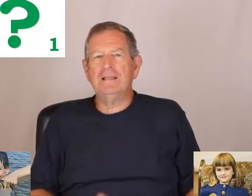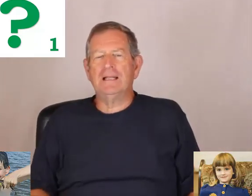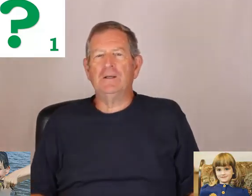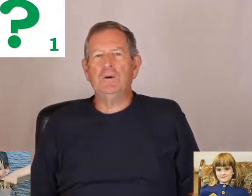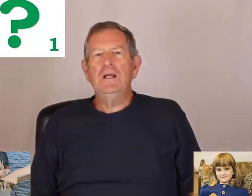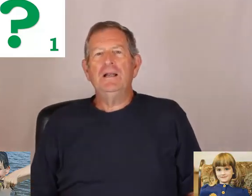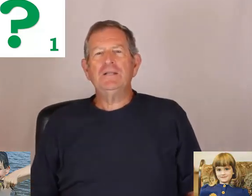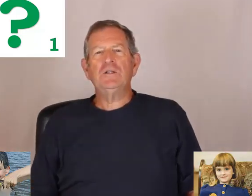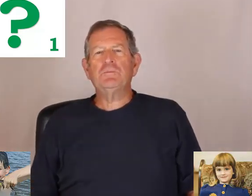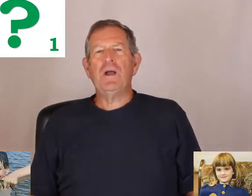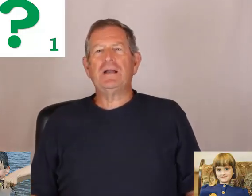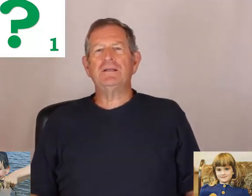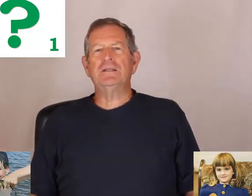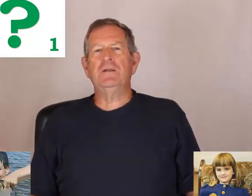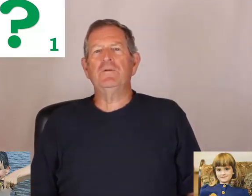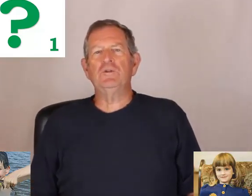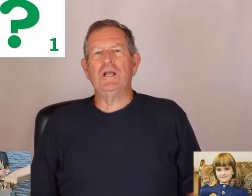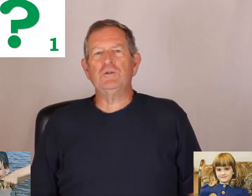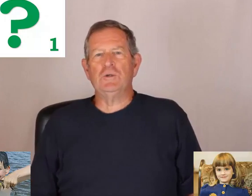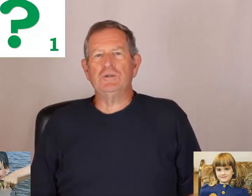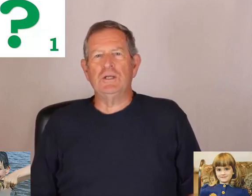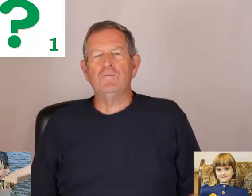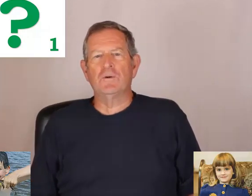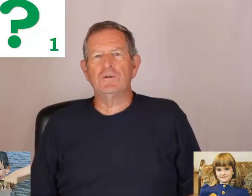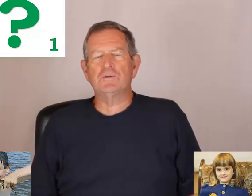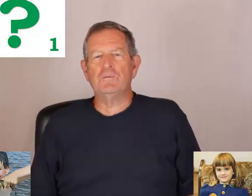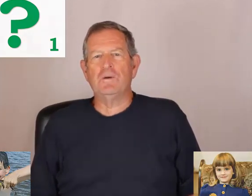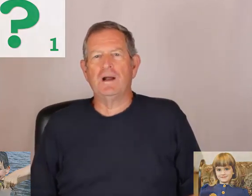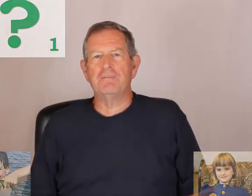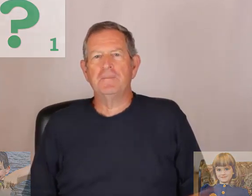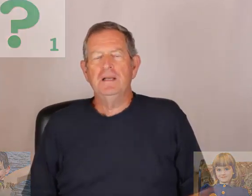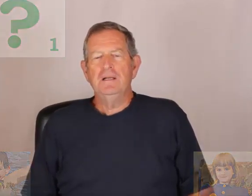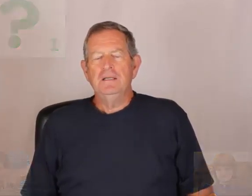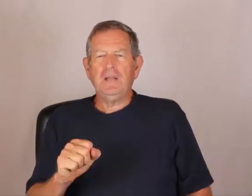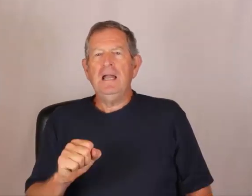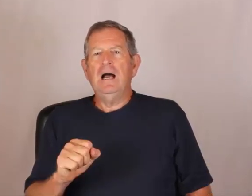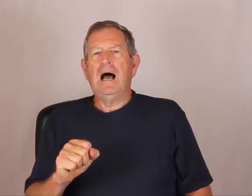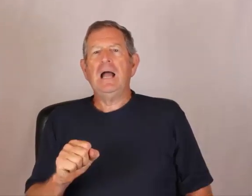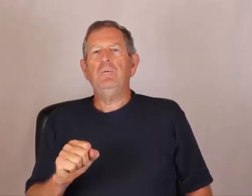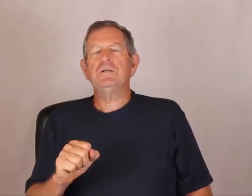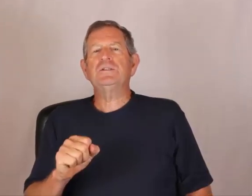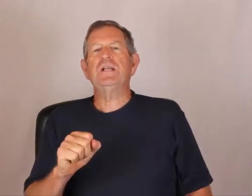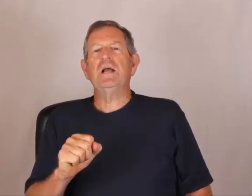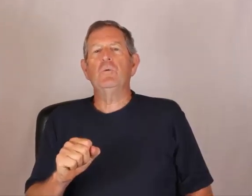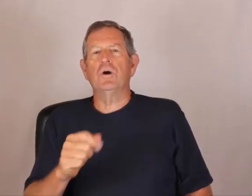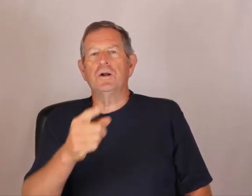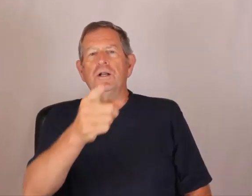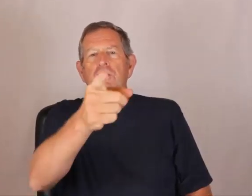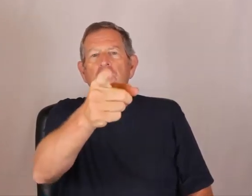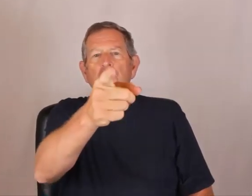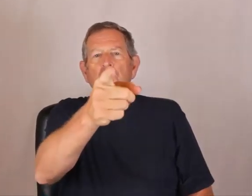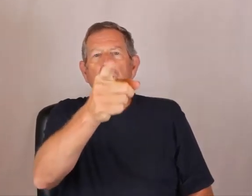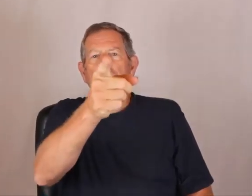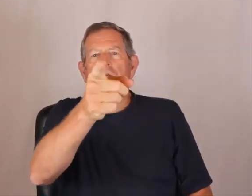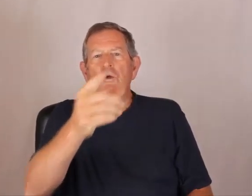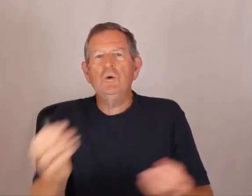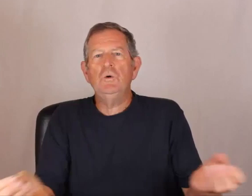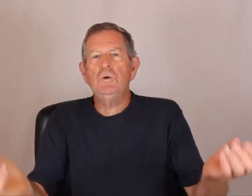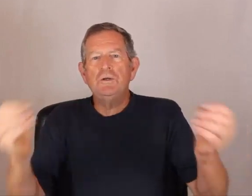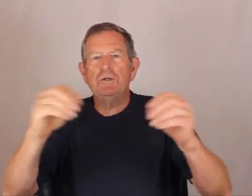that though, let's just practice the different gestures that you've learned so far. I will say a word and you